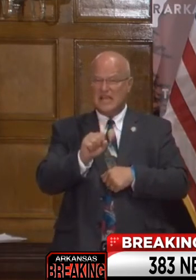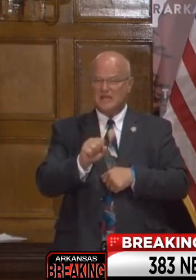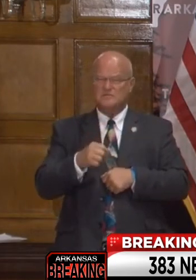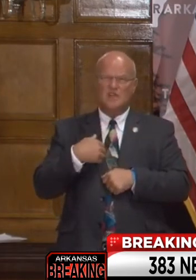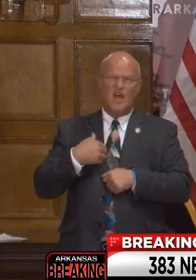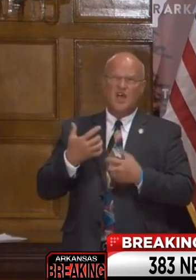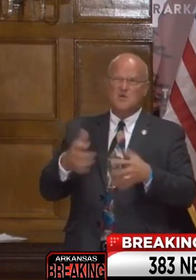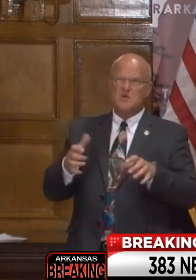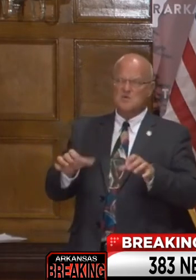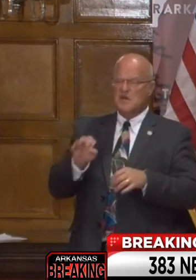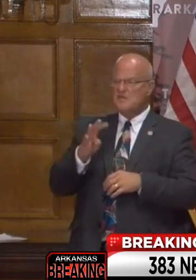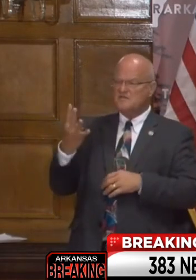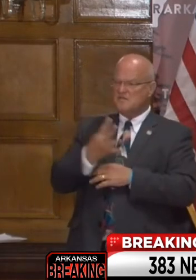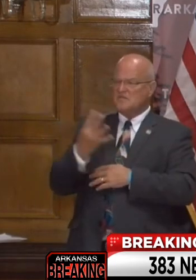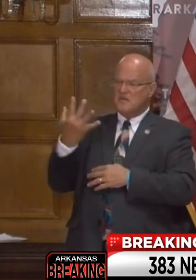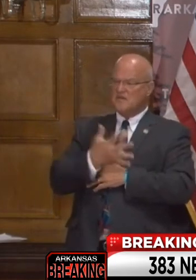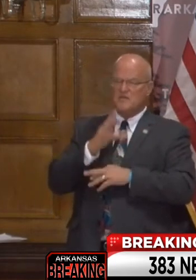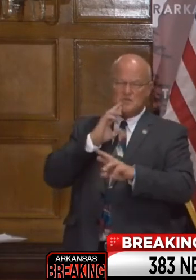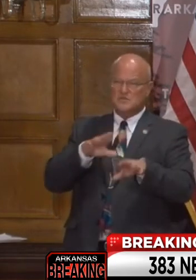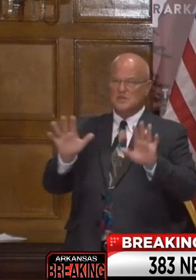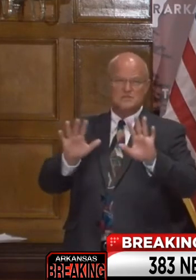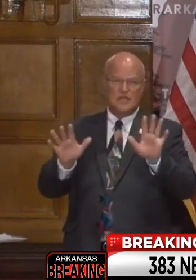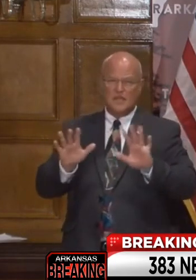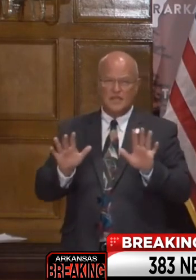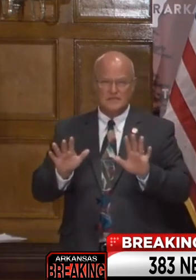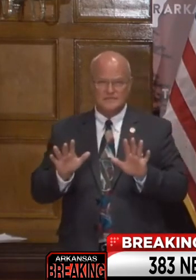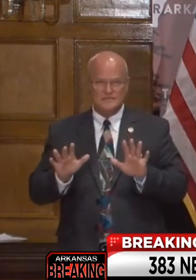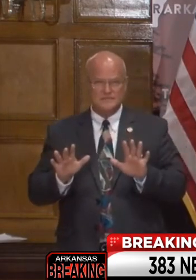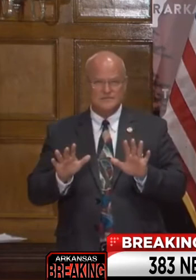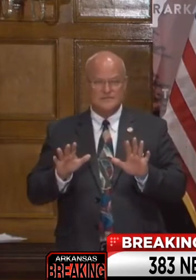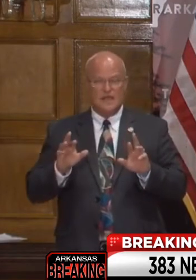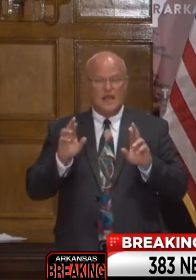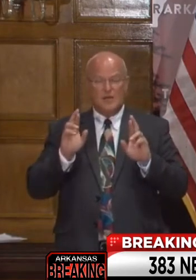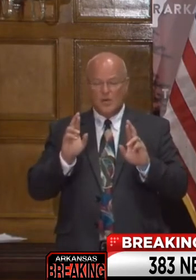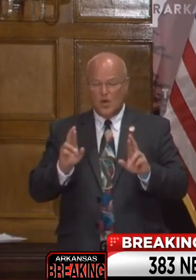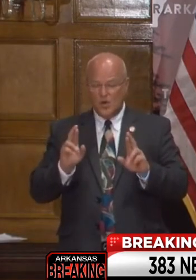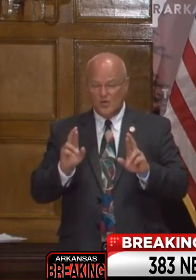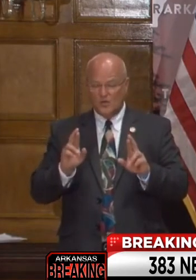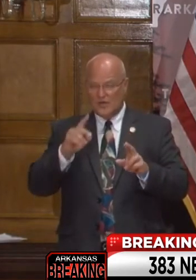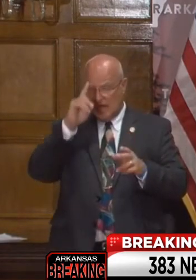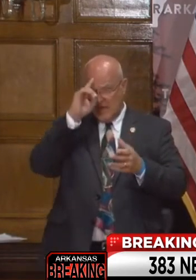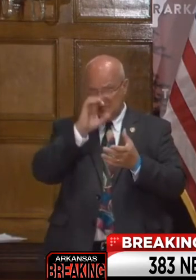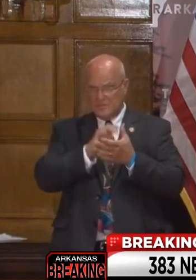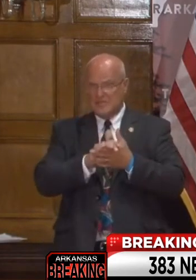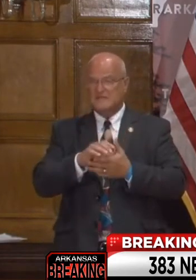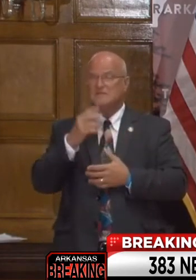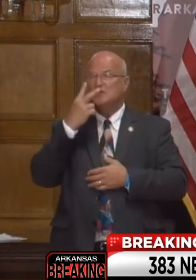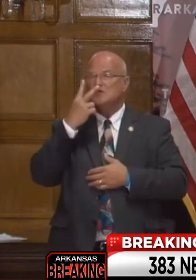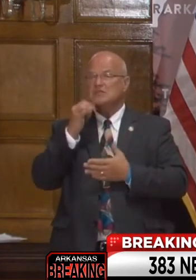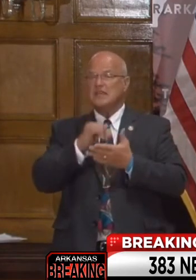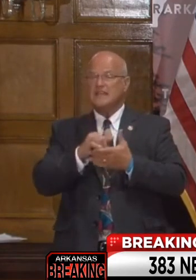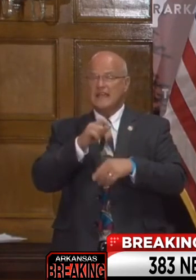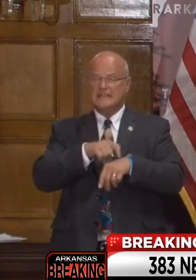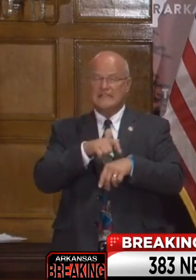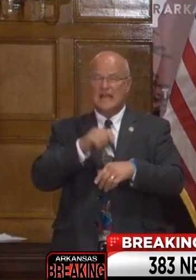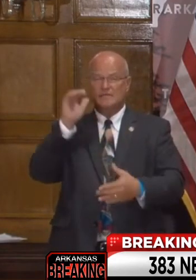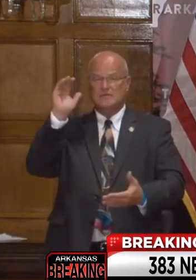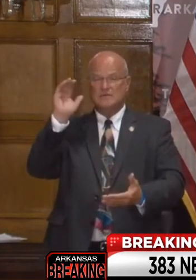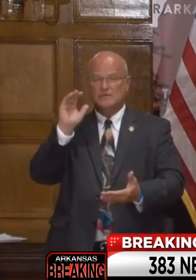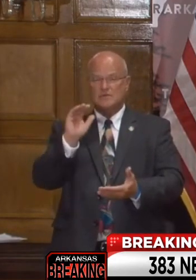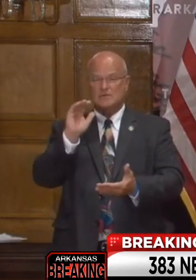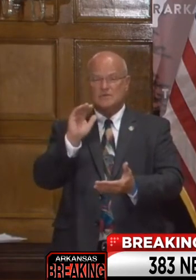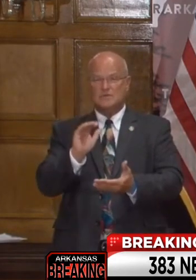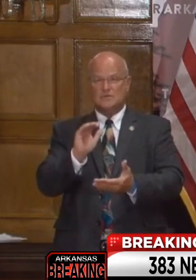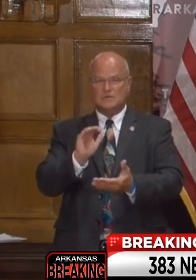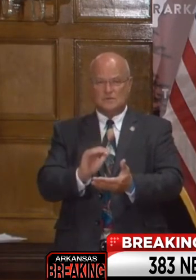don't want to wait 4 or 5 days for a result, I am hopeful and I believe that you'll see that reduced in